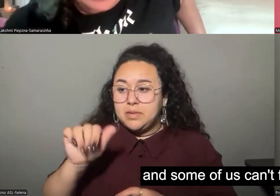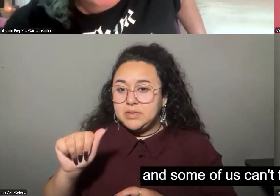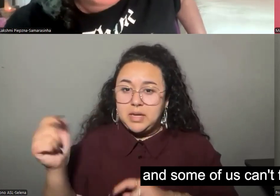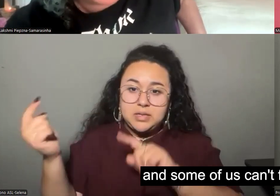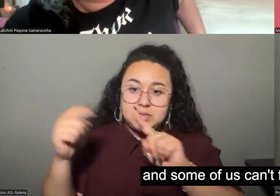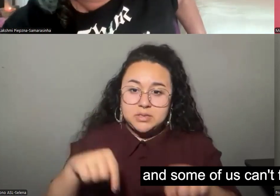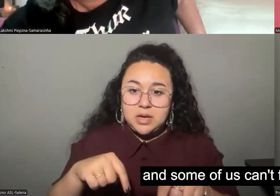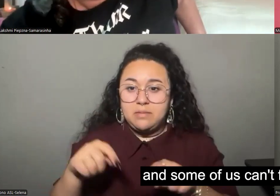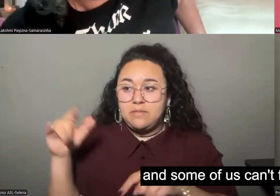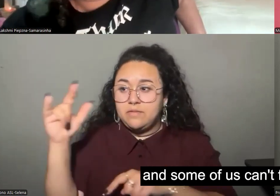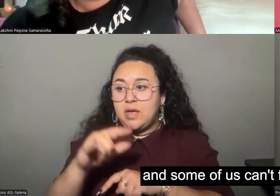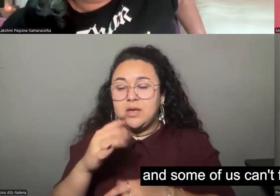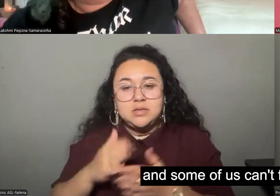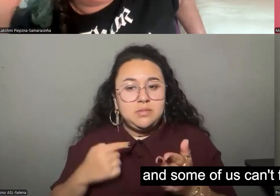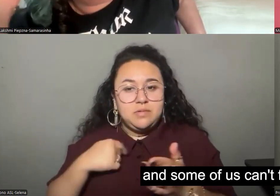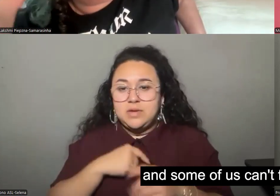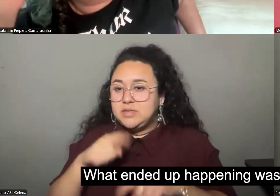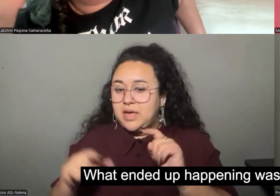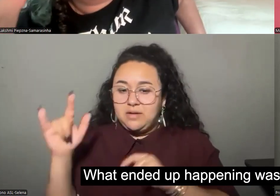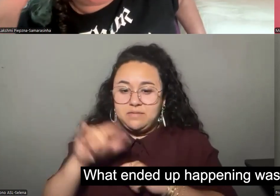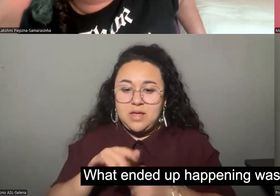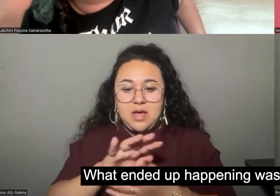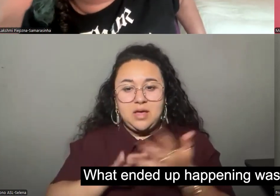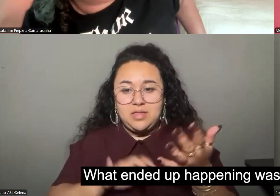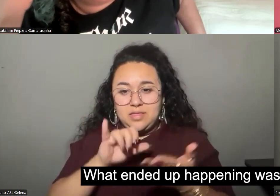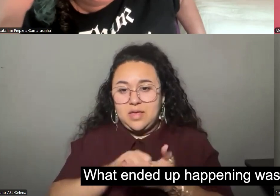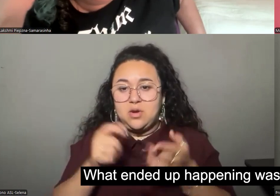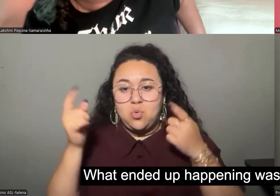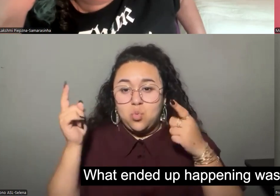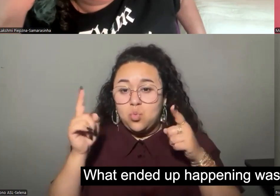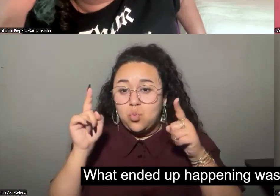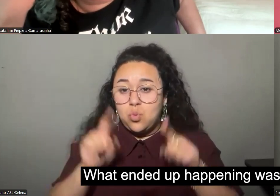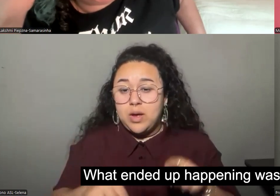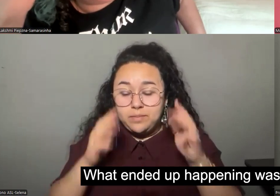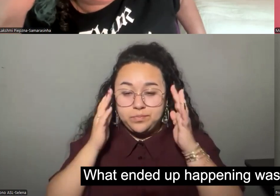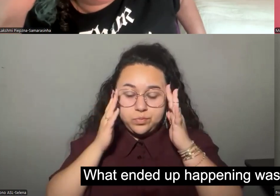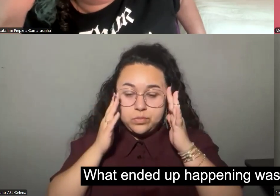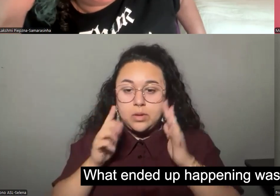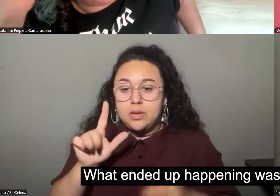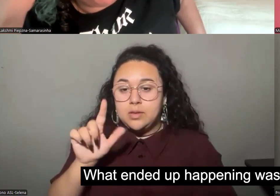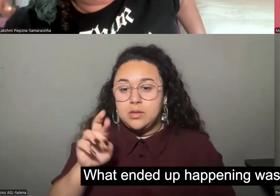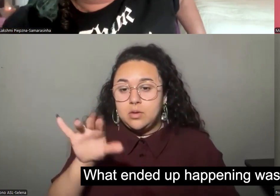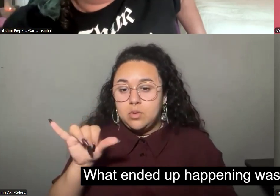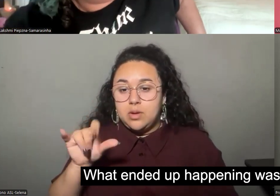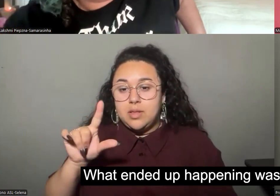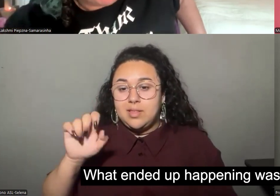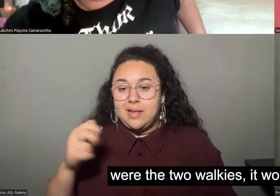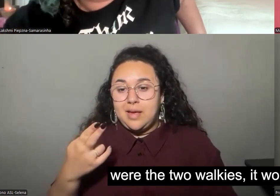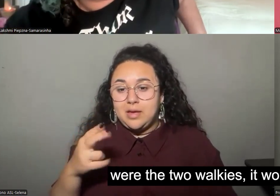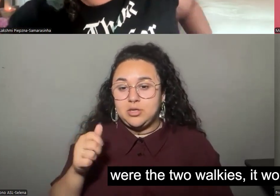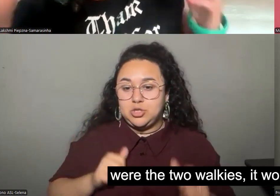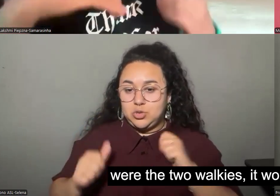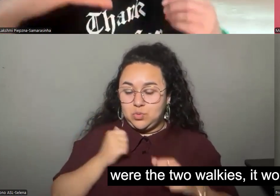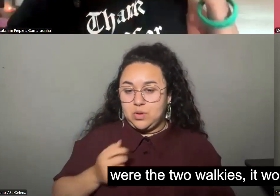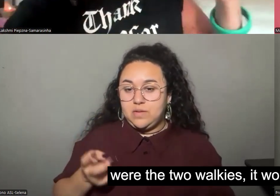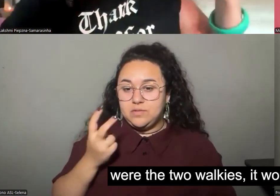and some of us can't fly and this and that. And so what ended up happening was like the Leroy and Leah show where we were the two walkies.